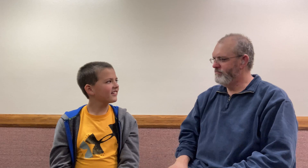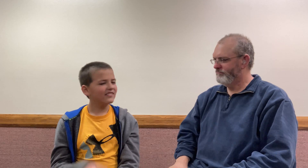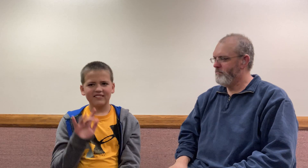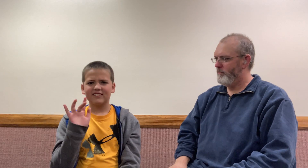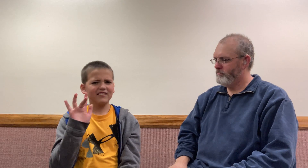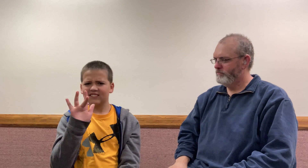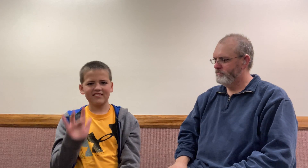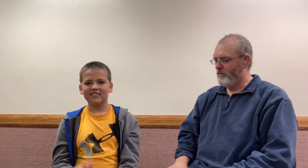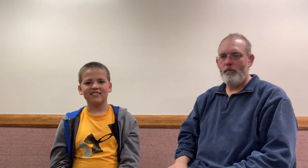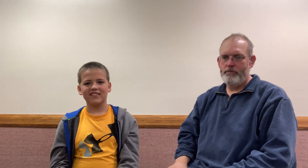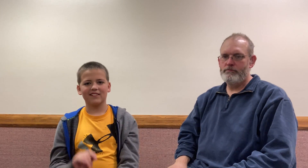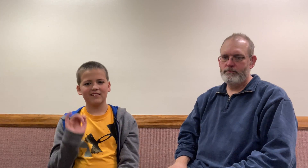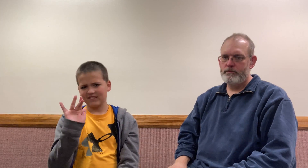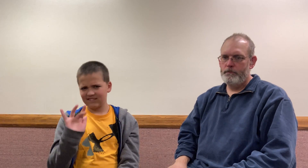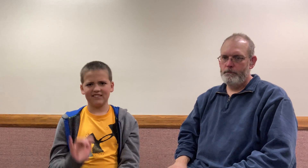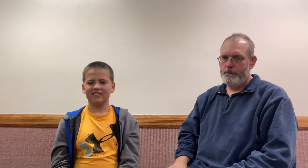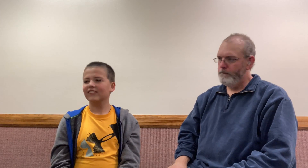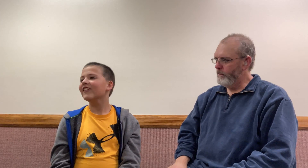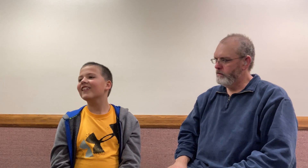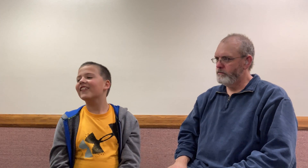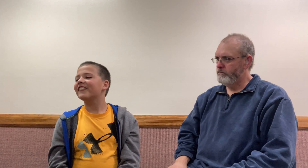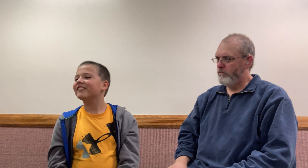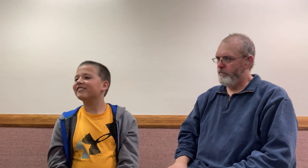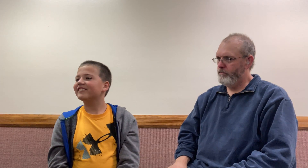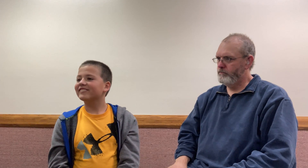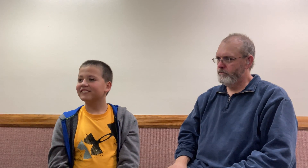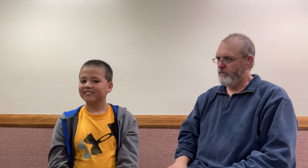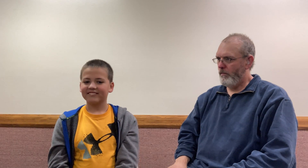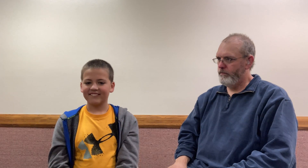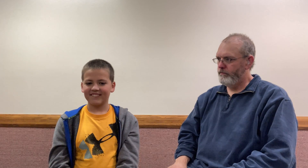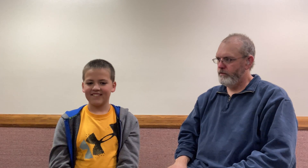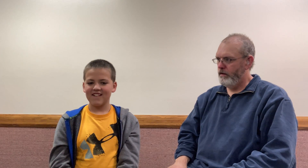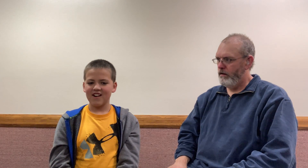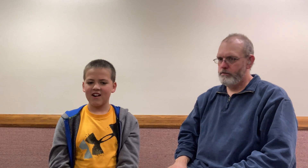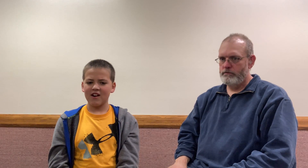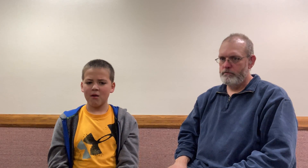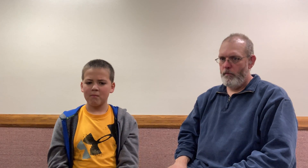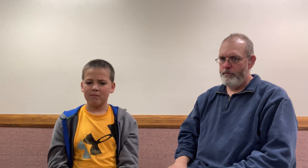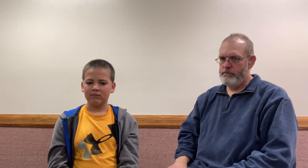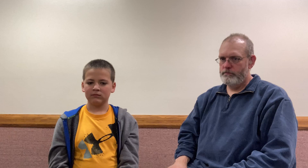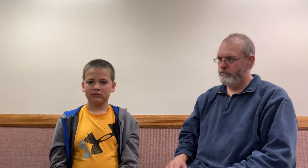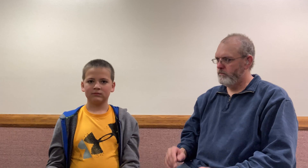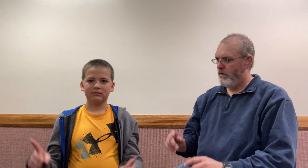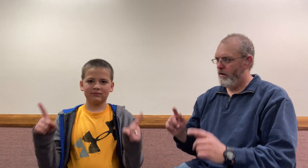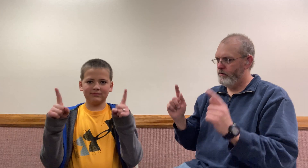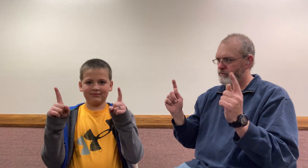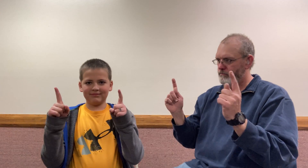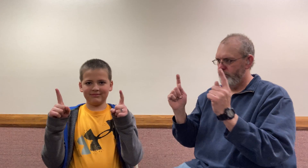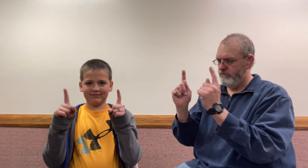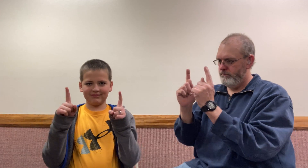Don't touch them. Just, Okay, how about if two people are meeting? So this is a meeting of a couple people.